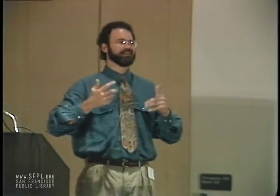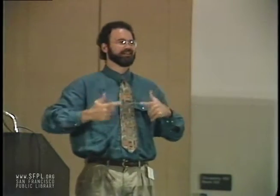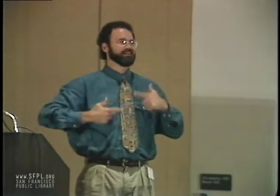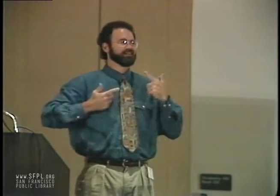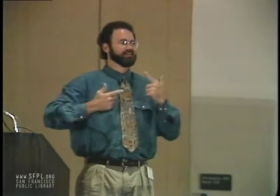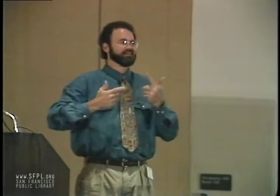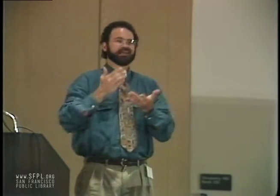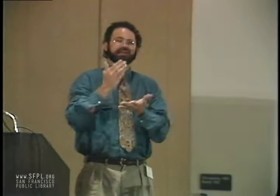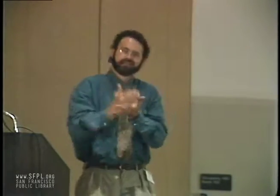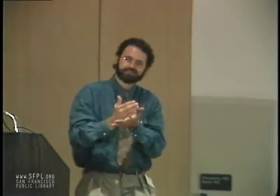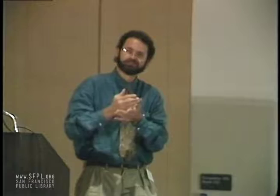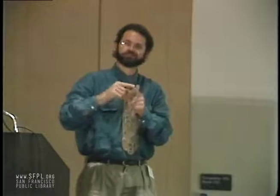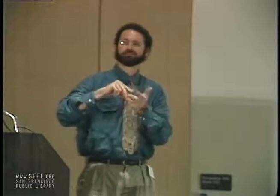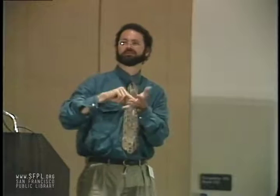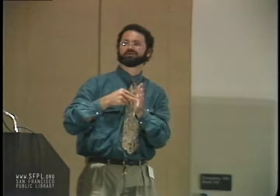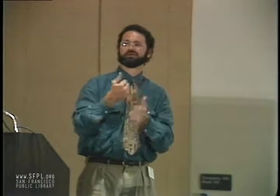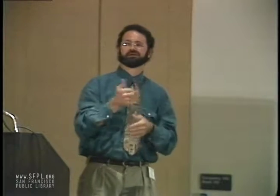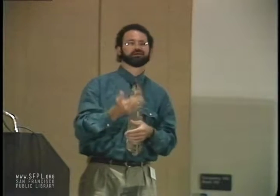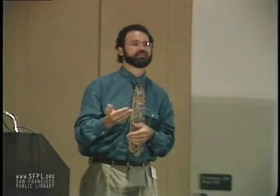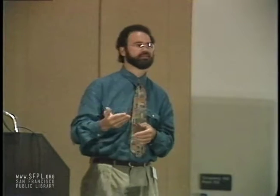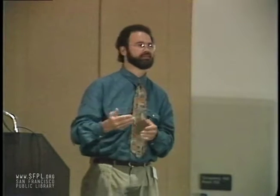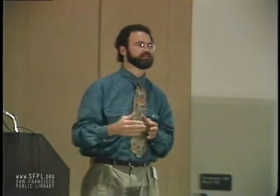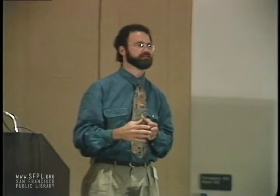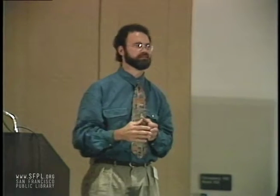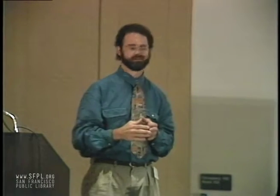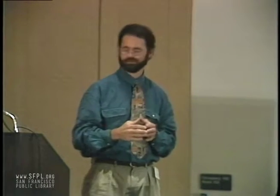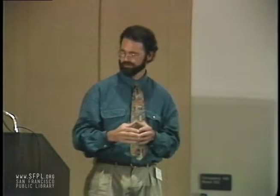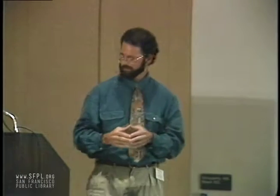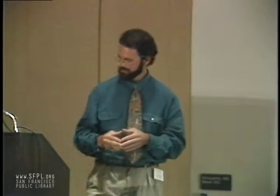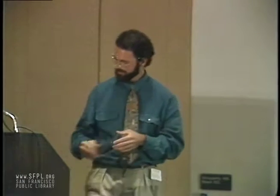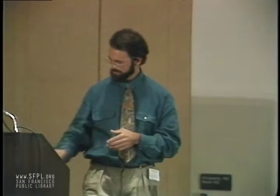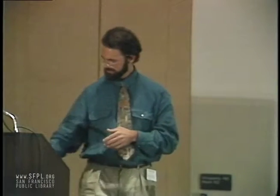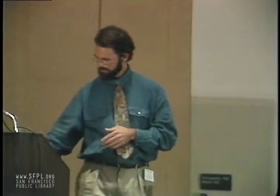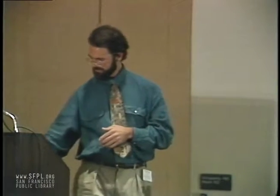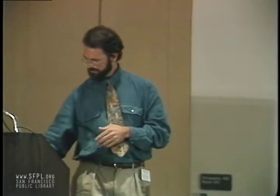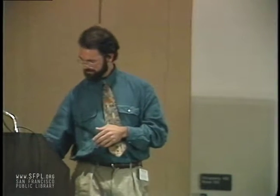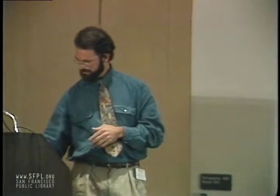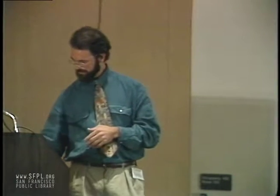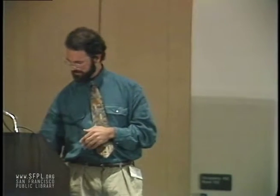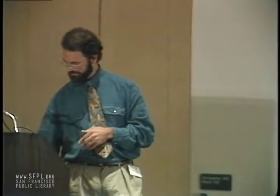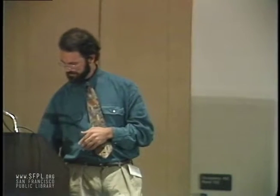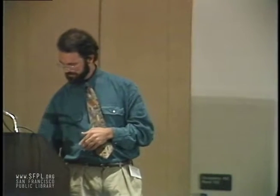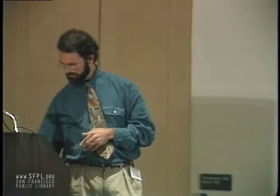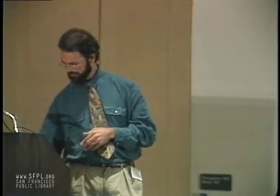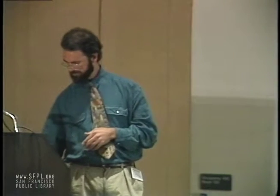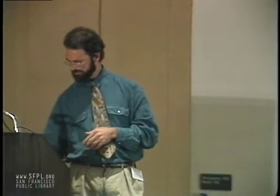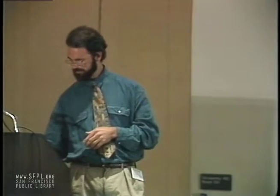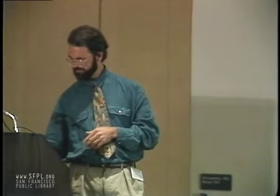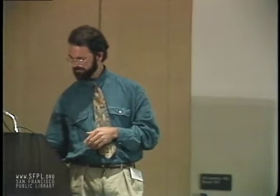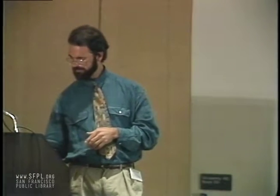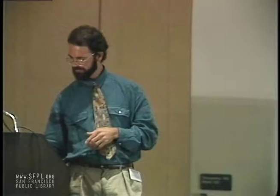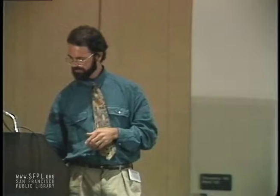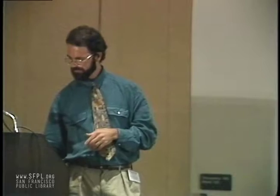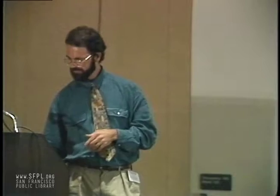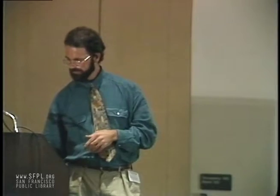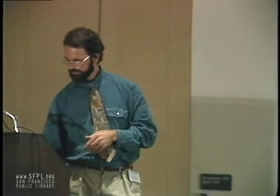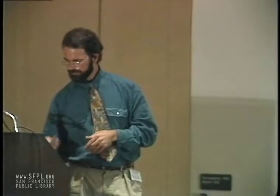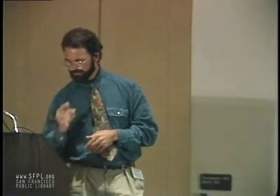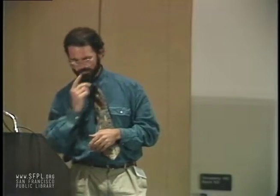It's not a negative term at all. It's really stopped to mean anything that's not